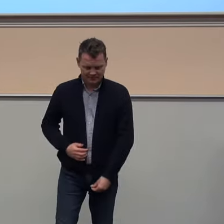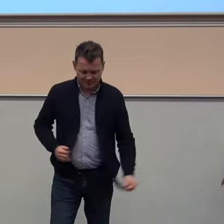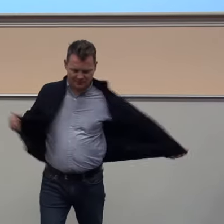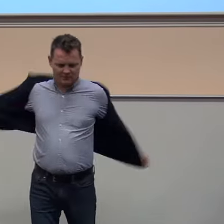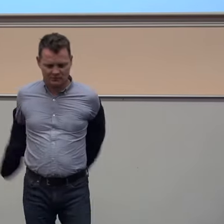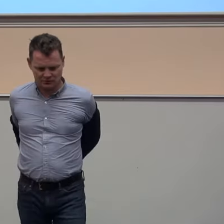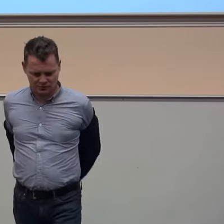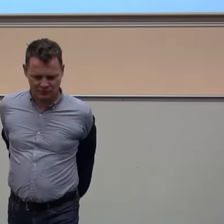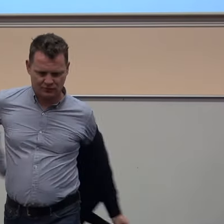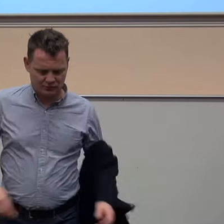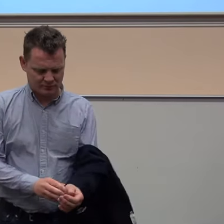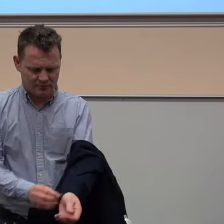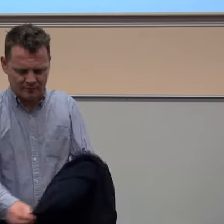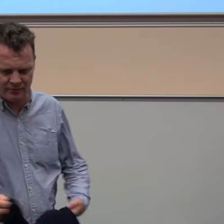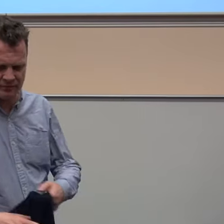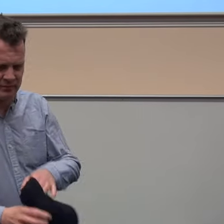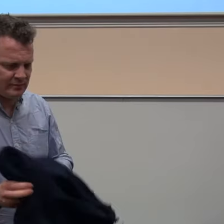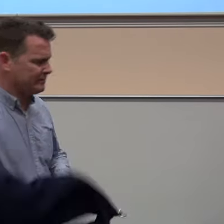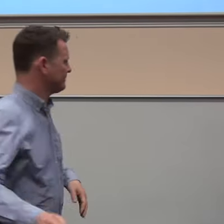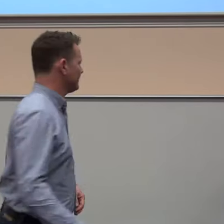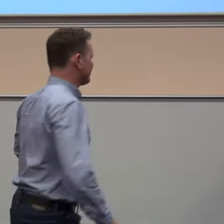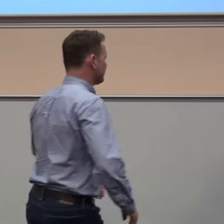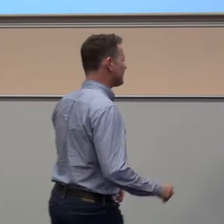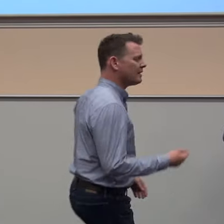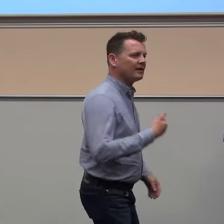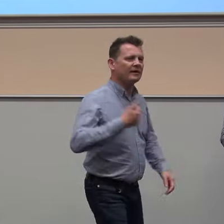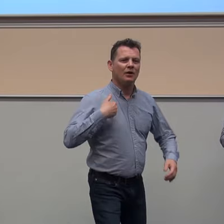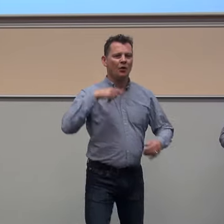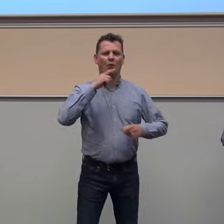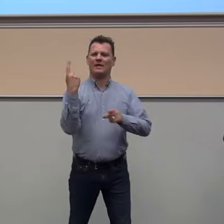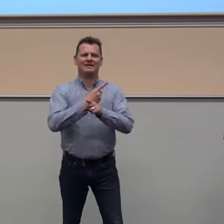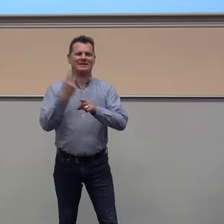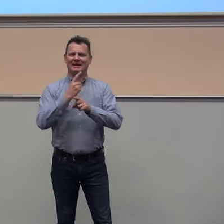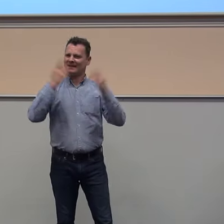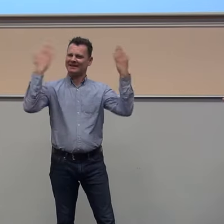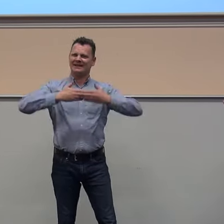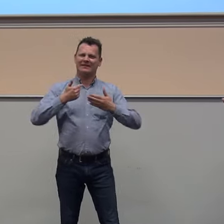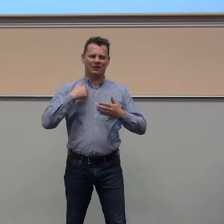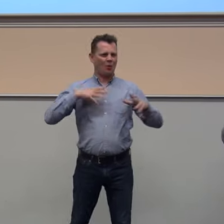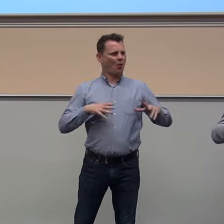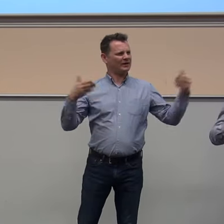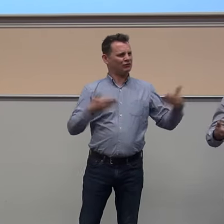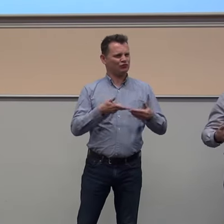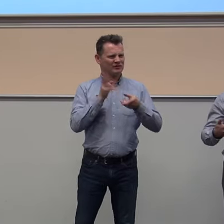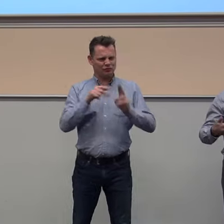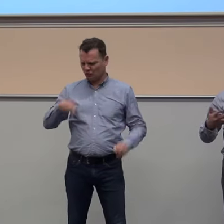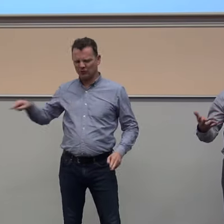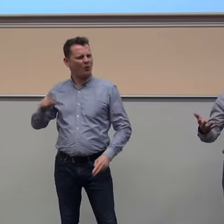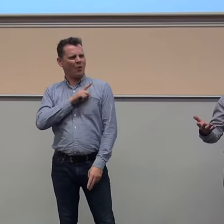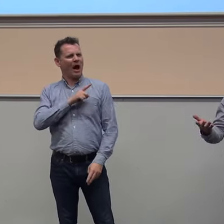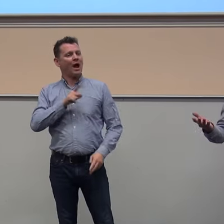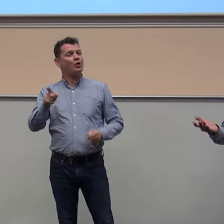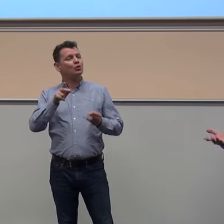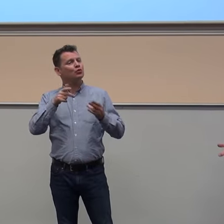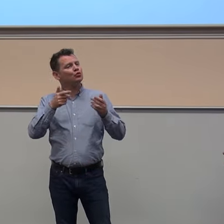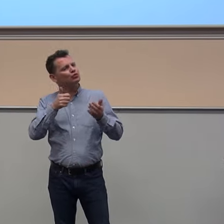So, I'm mostly going to speak this evening, but I wanted to introduce the interpreters because, as well as interpreting in a normal